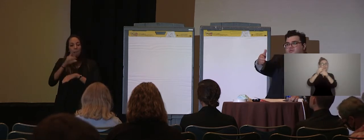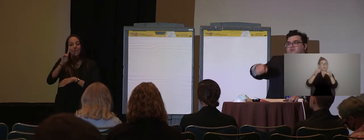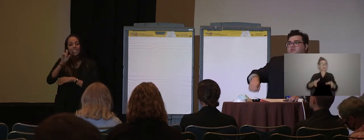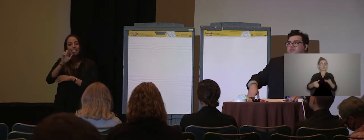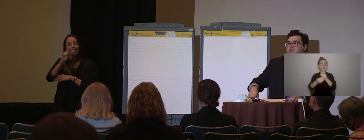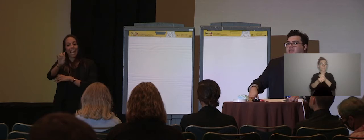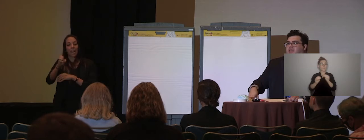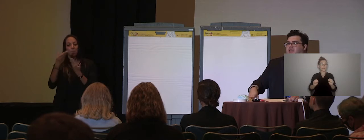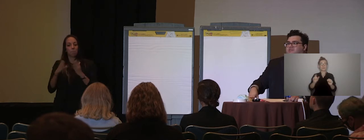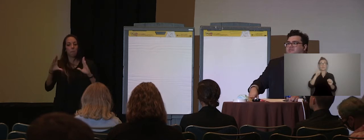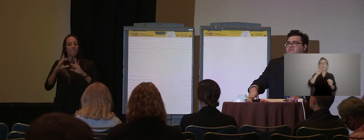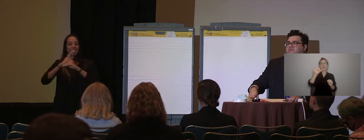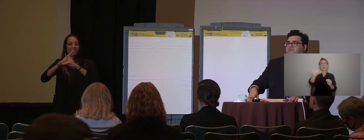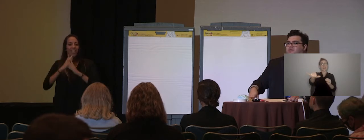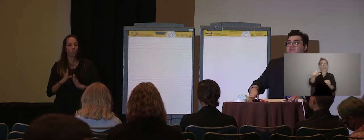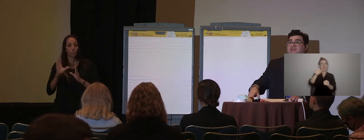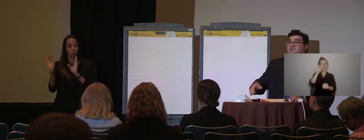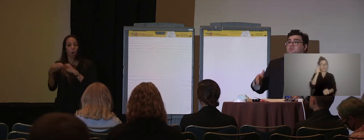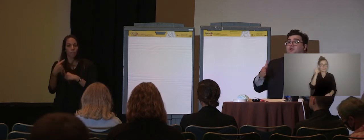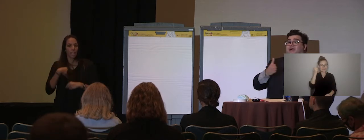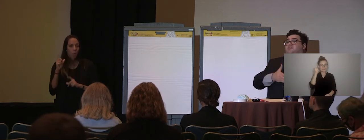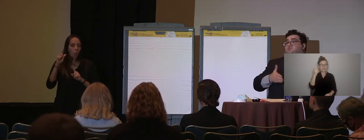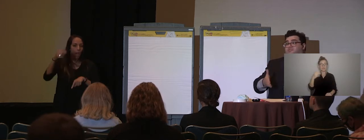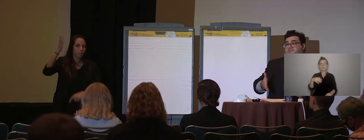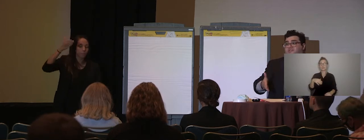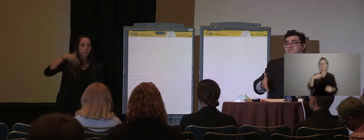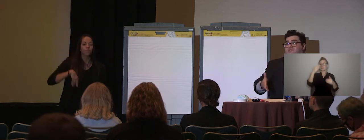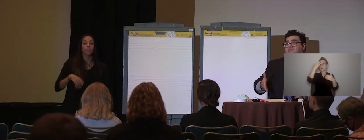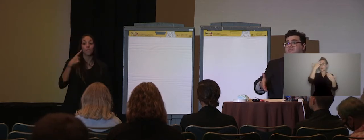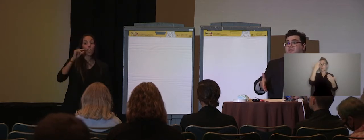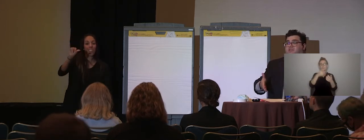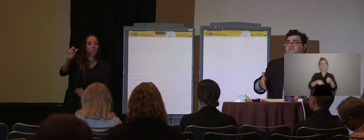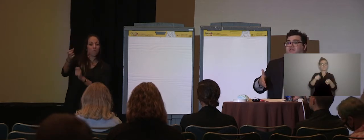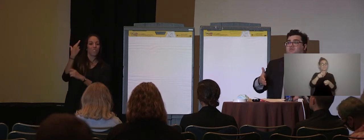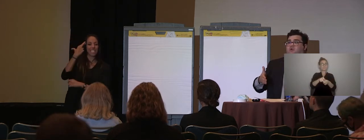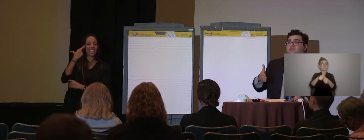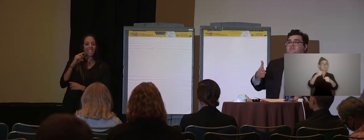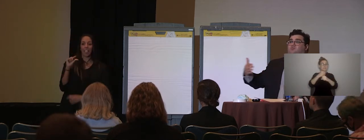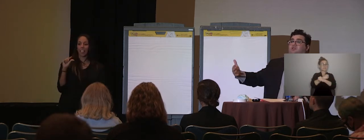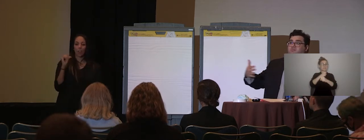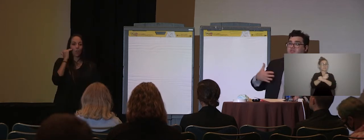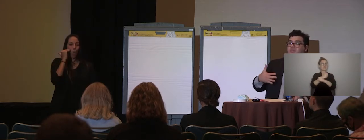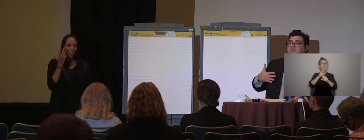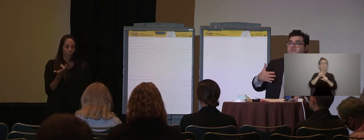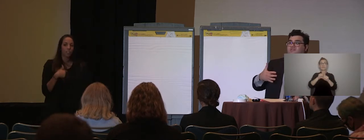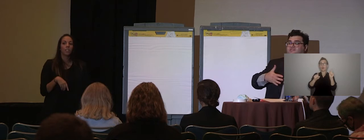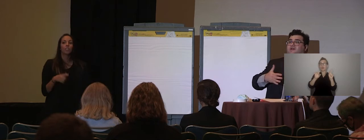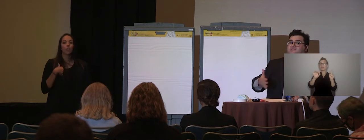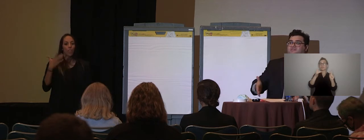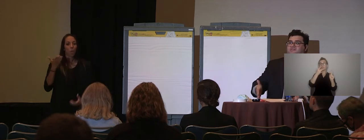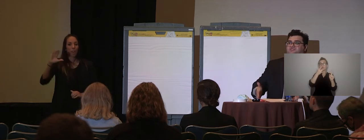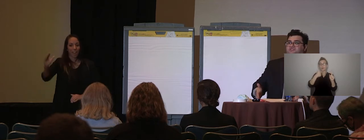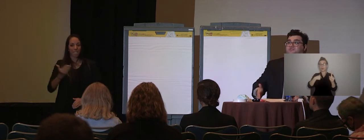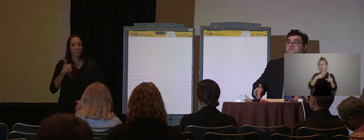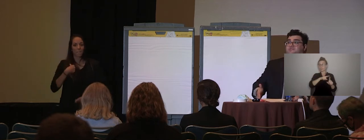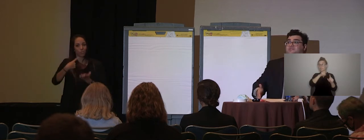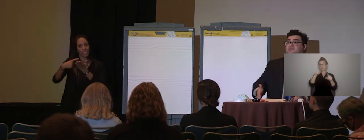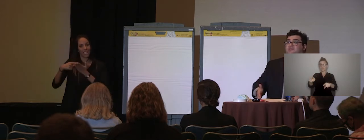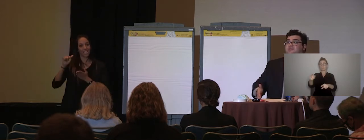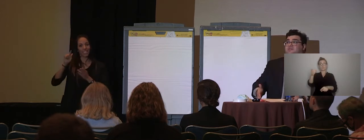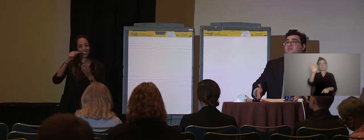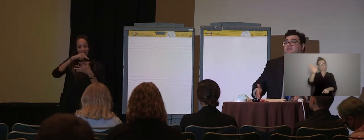reason. And again, I don't know actual statistics, but if they wanted to bring me in to discuss these